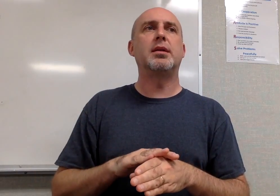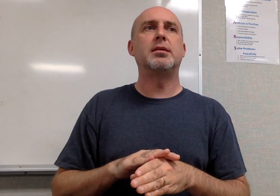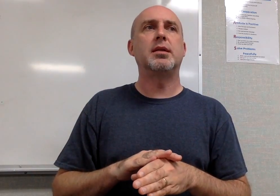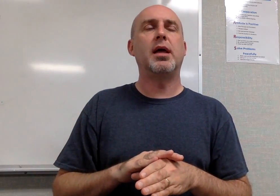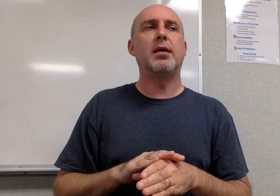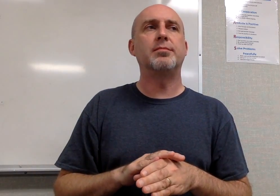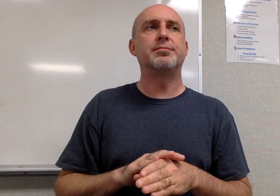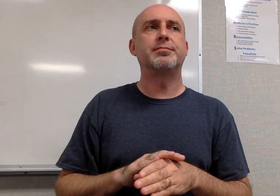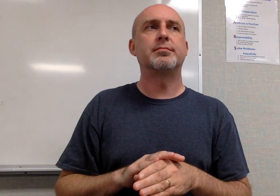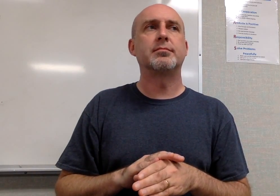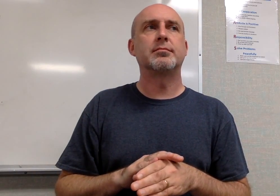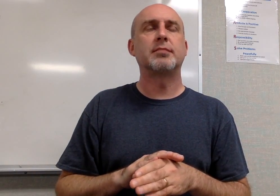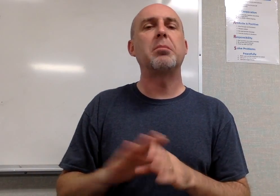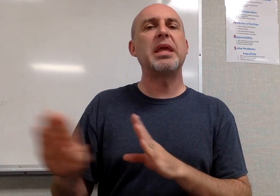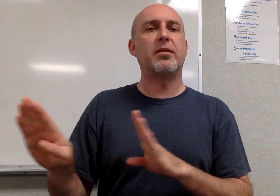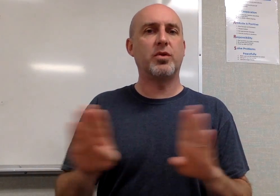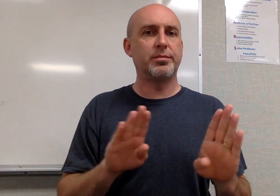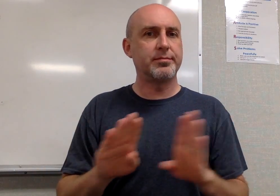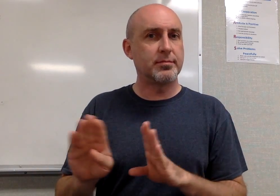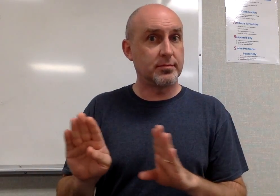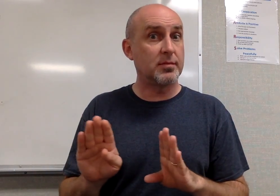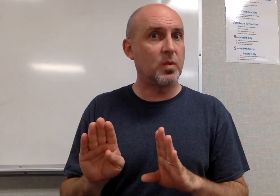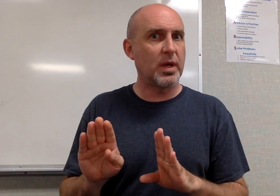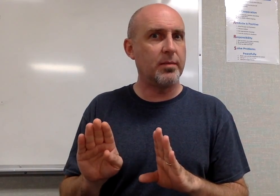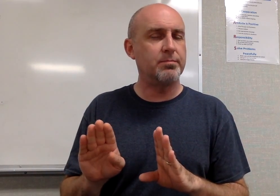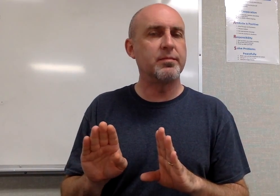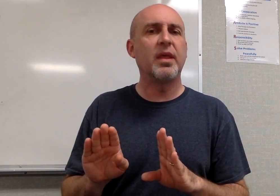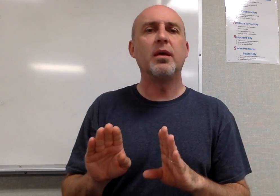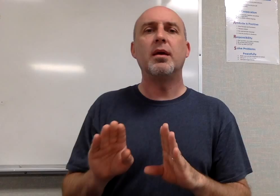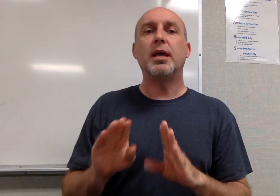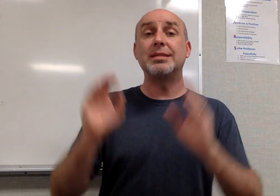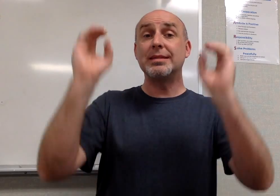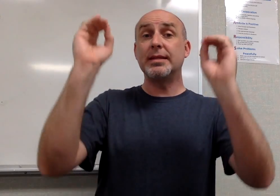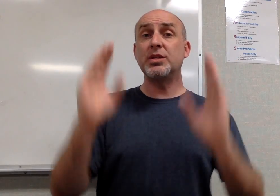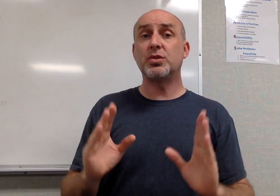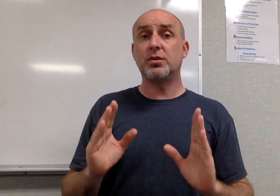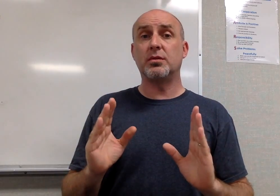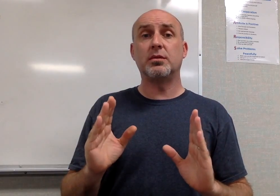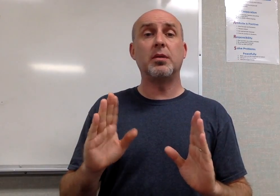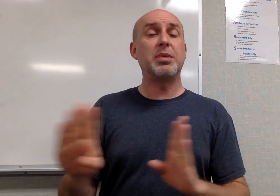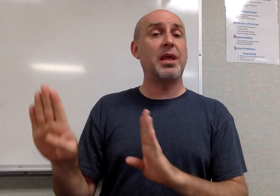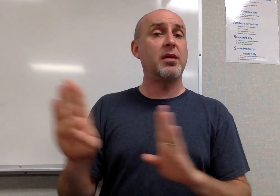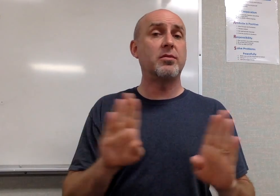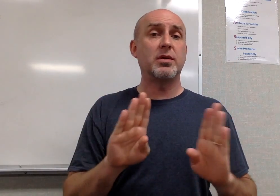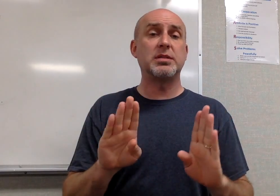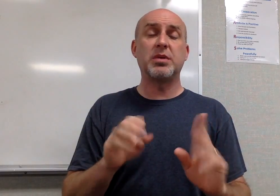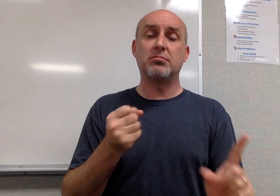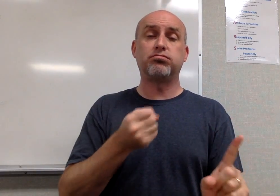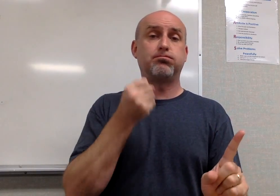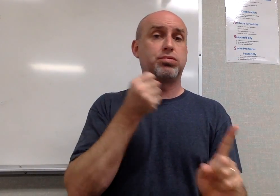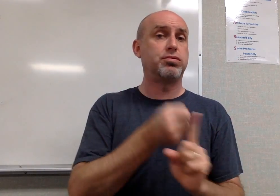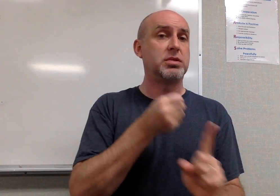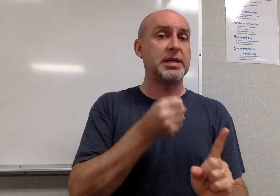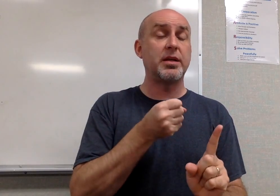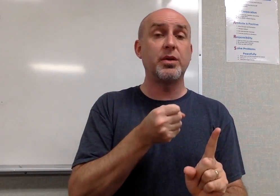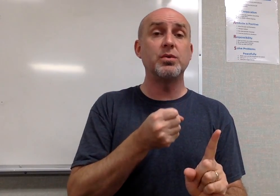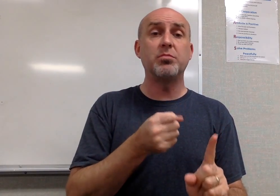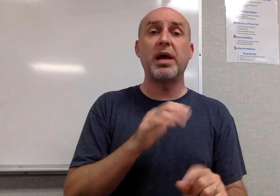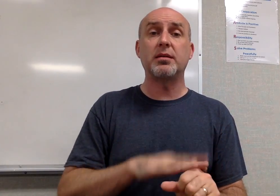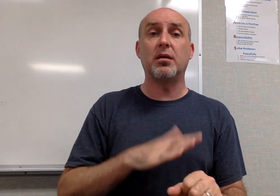on behavior. Okay. As a teacher, behavior it's had a huge impact on